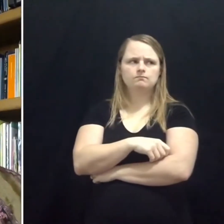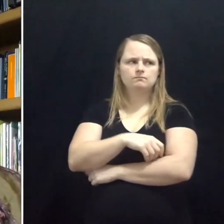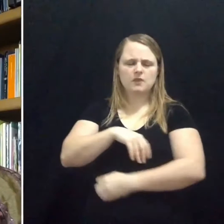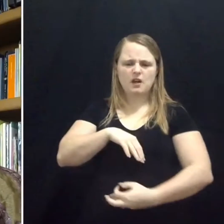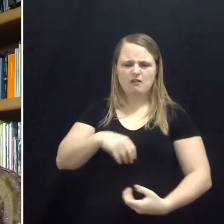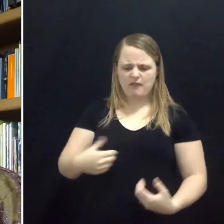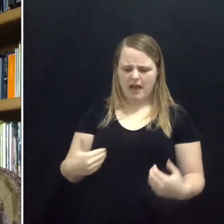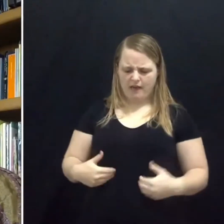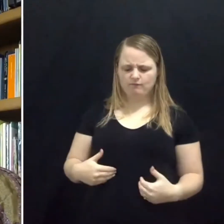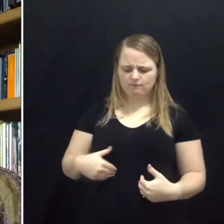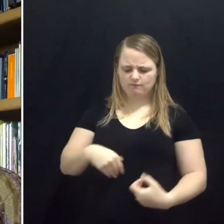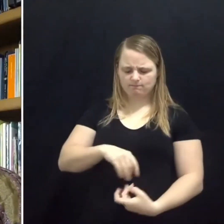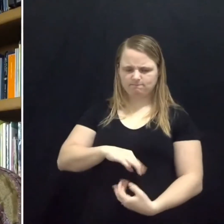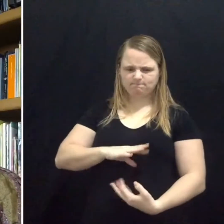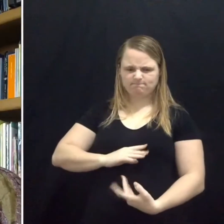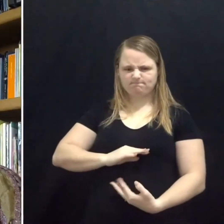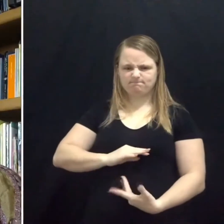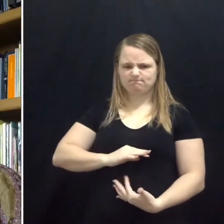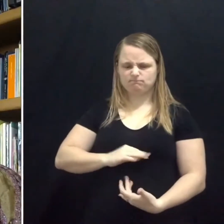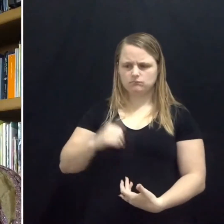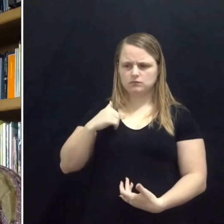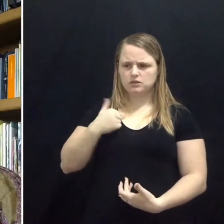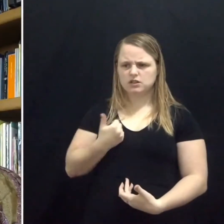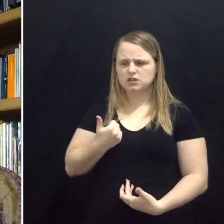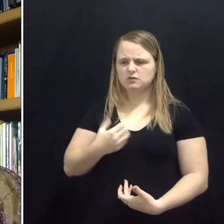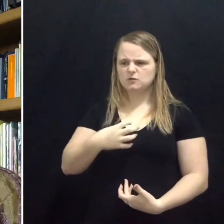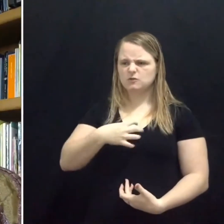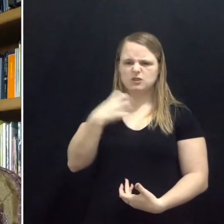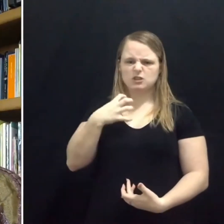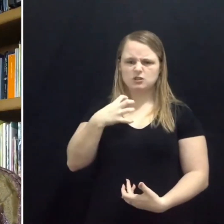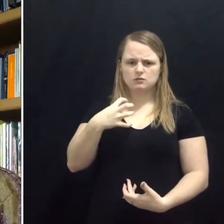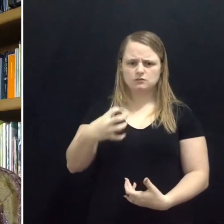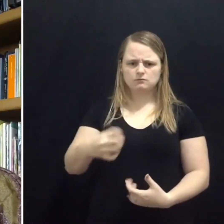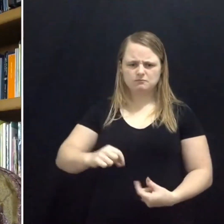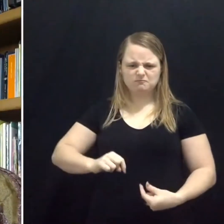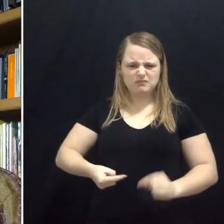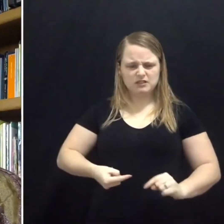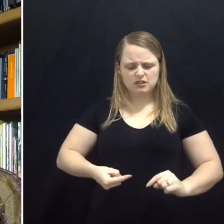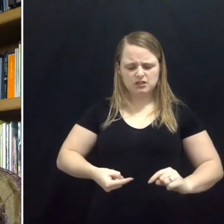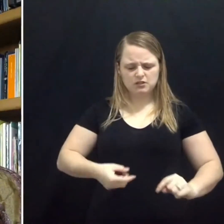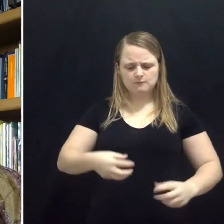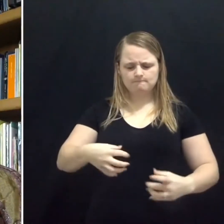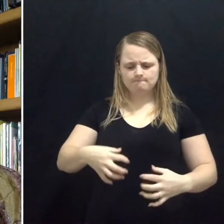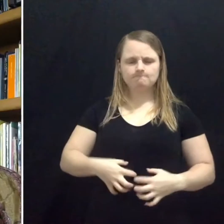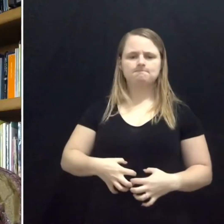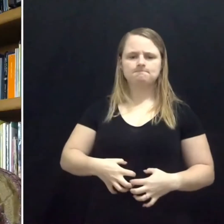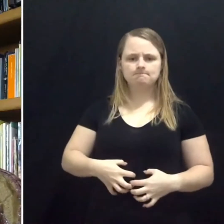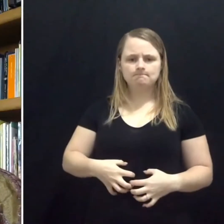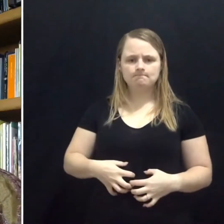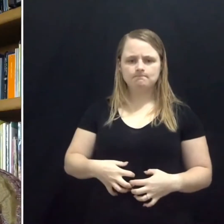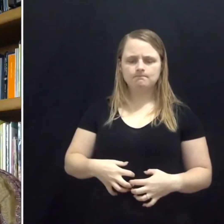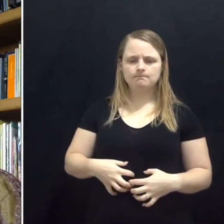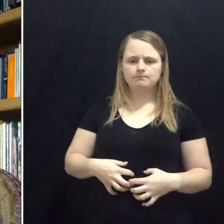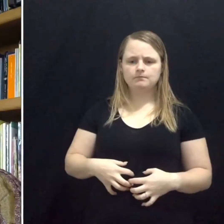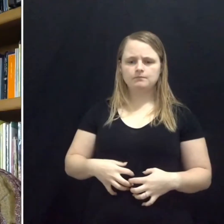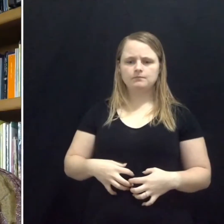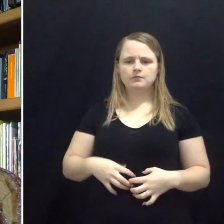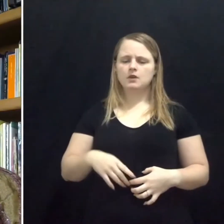of caging the wind and the rain, exhausted from holding this anger and pain.